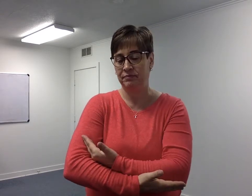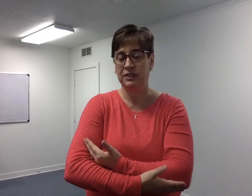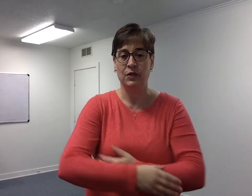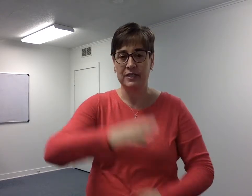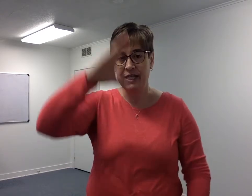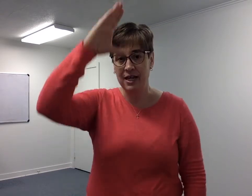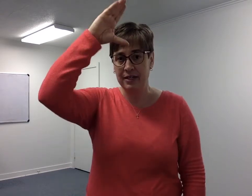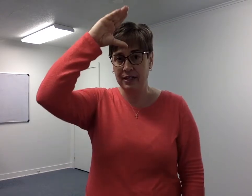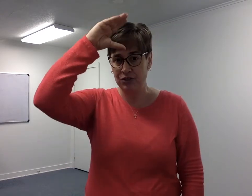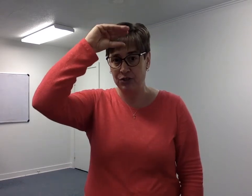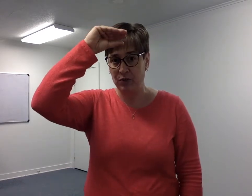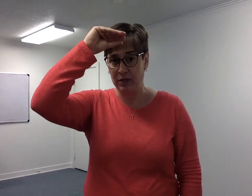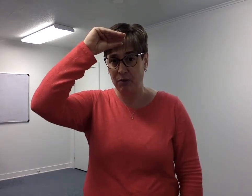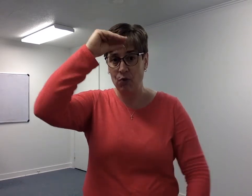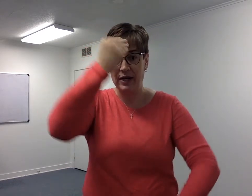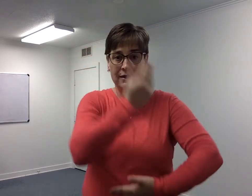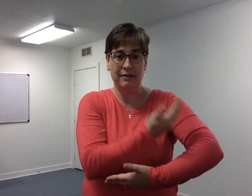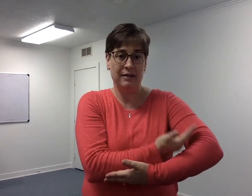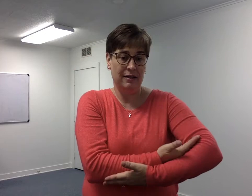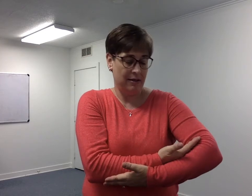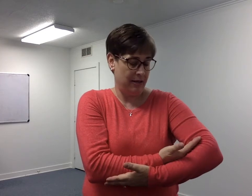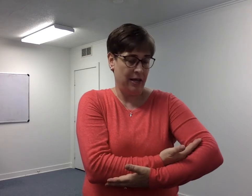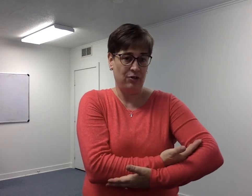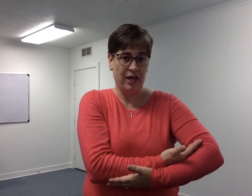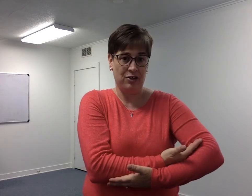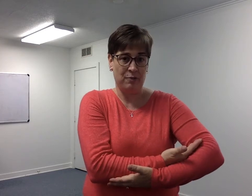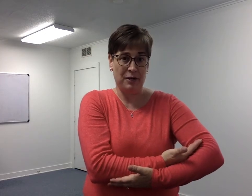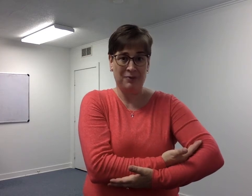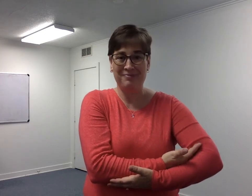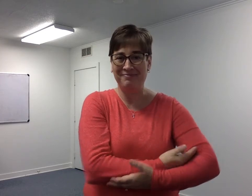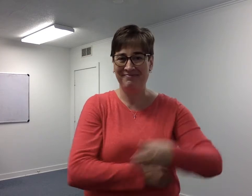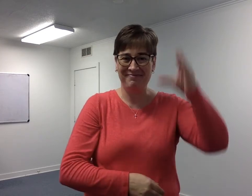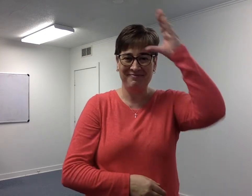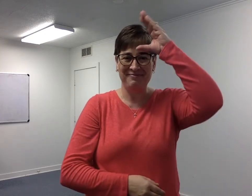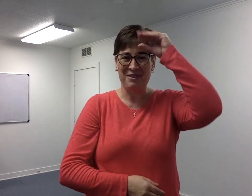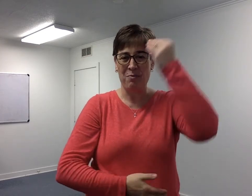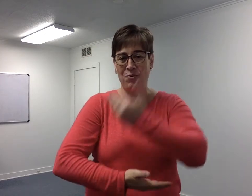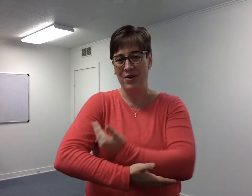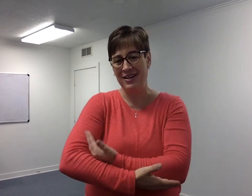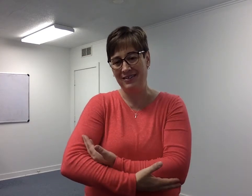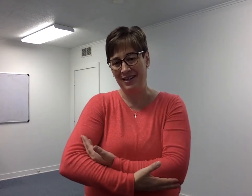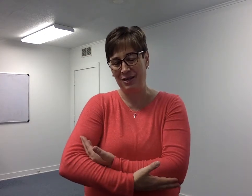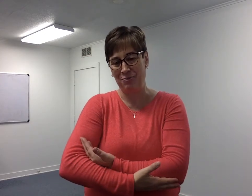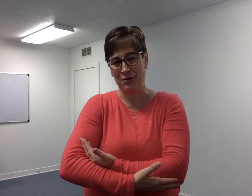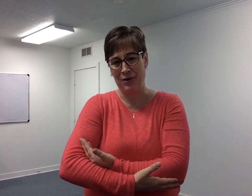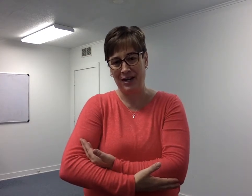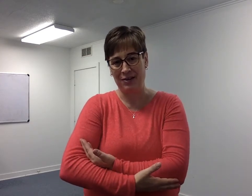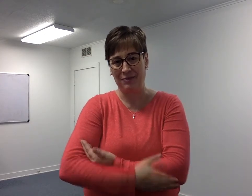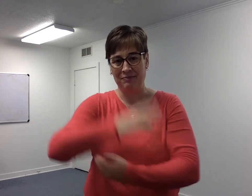So son is just with the boy. And you catch him here. Boy, and you put it right here.